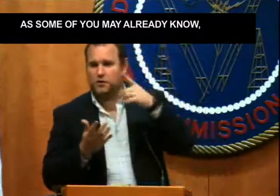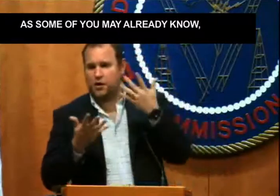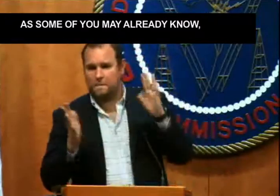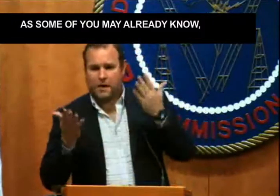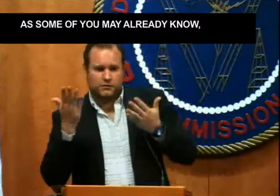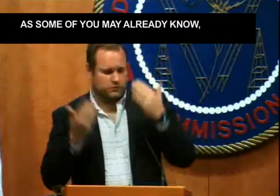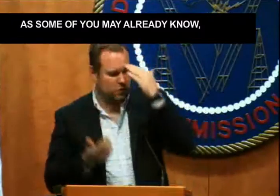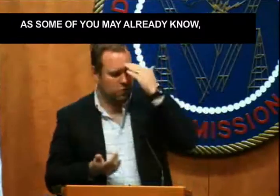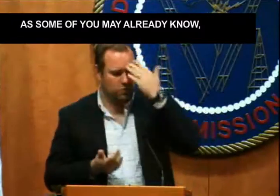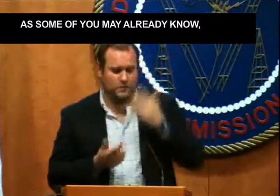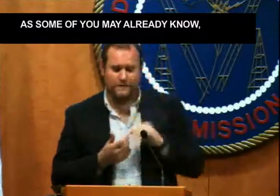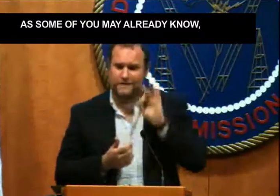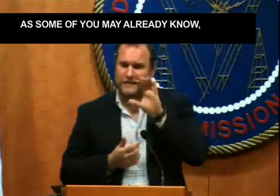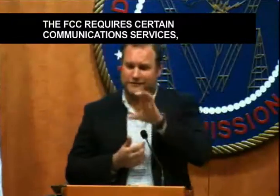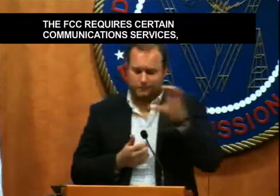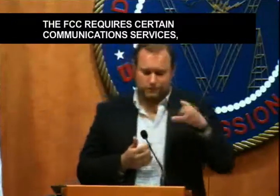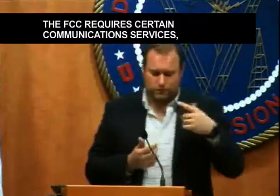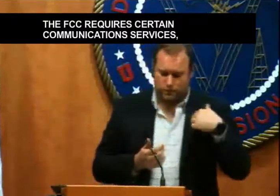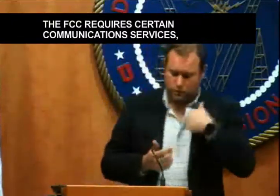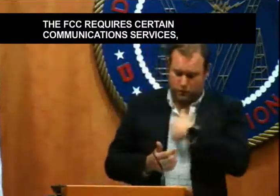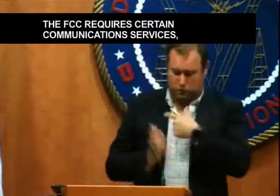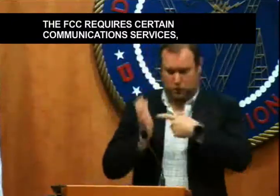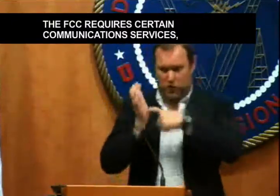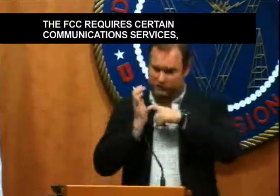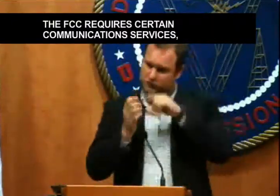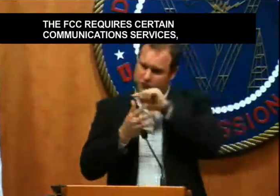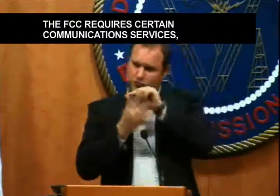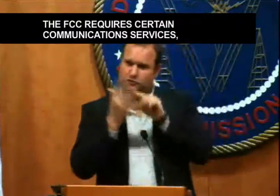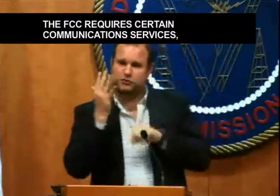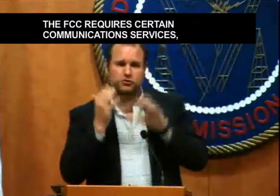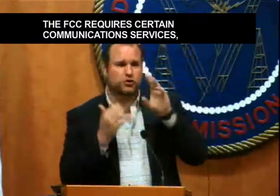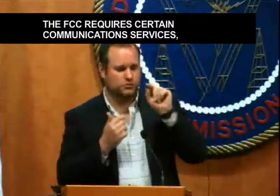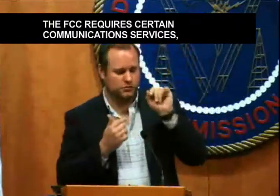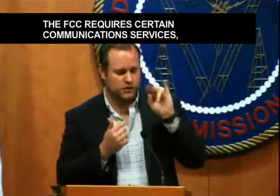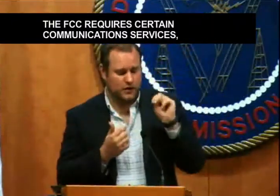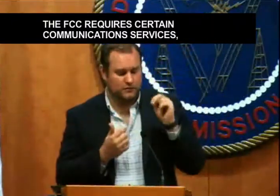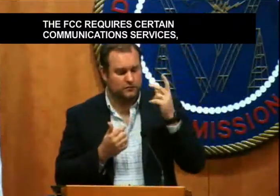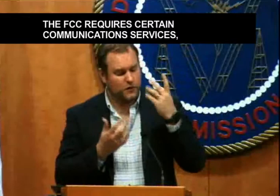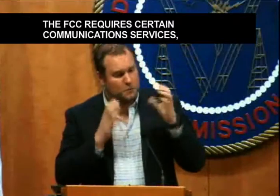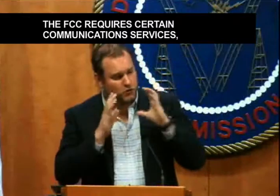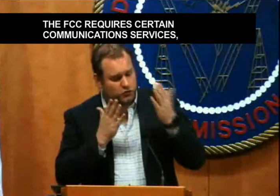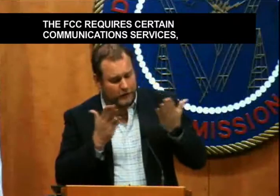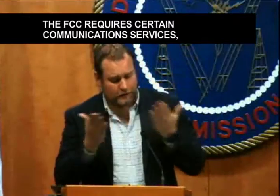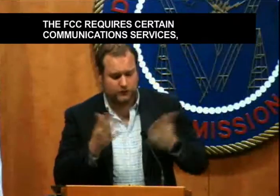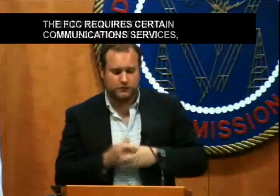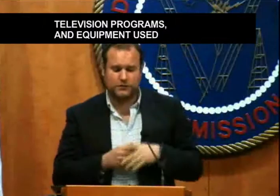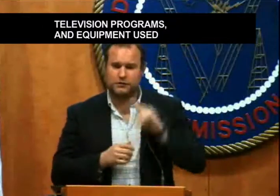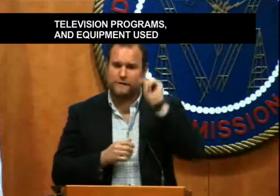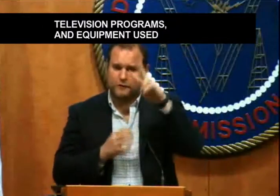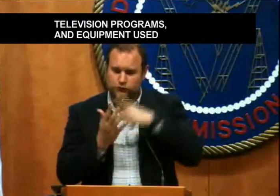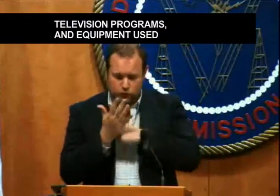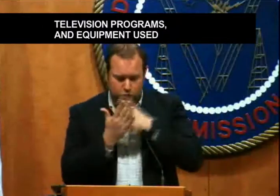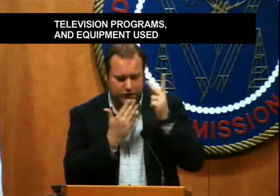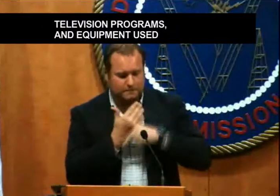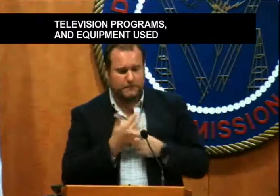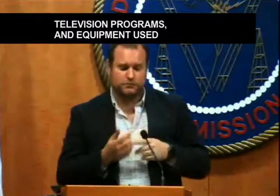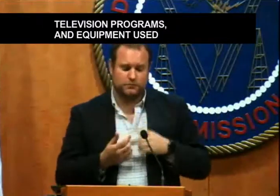As some of you may already know, the FCC requires certain communication services, television